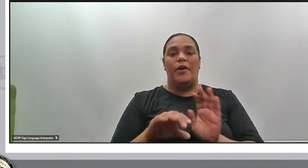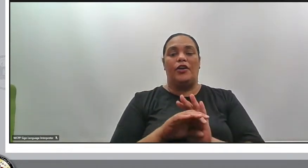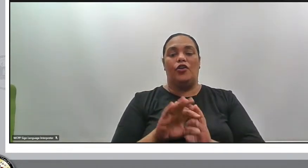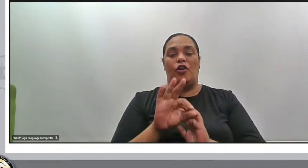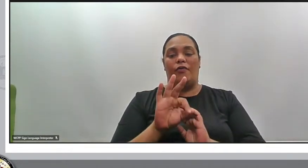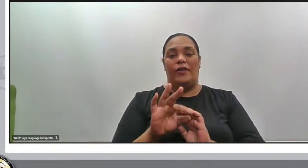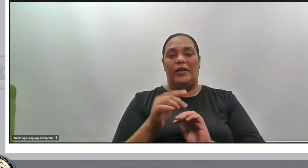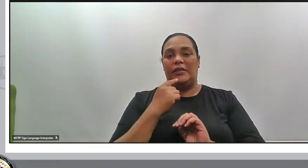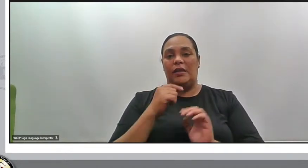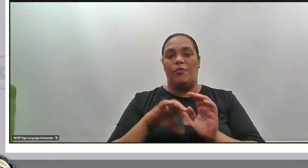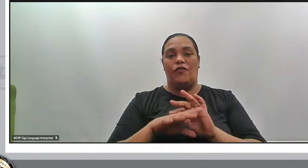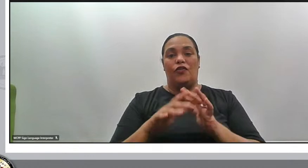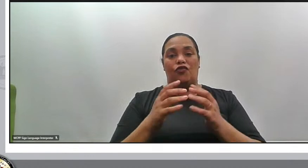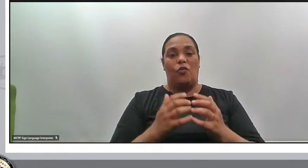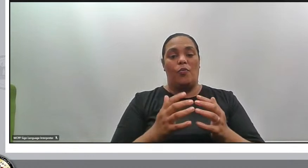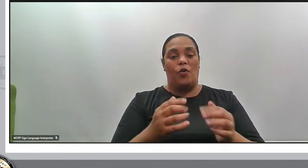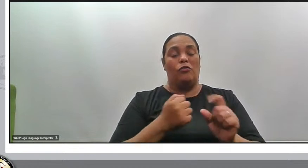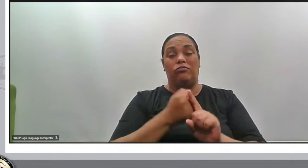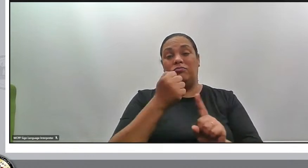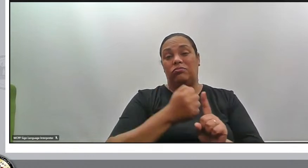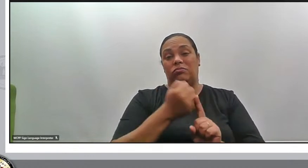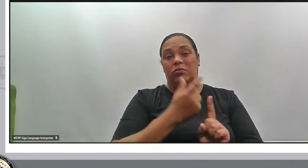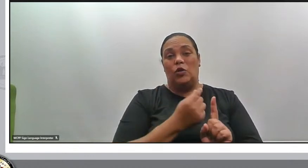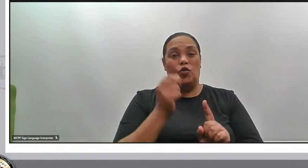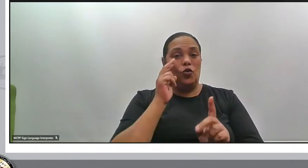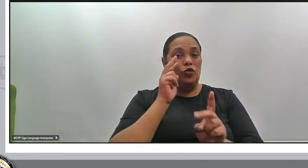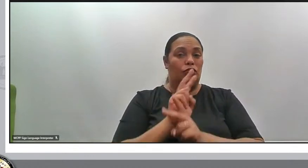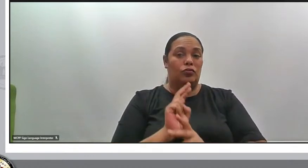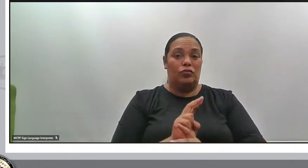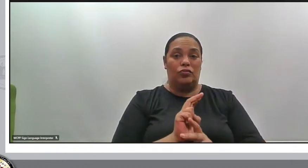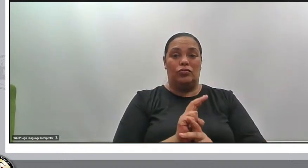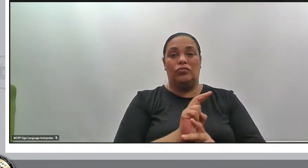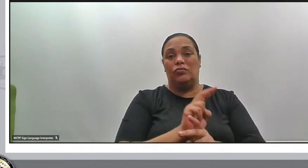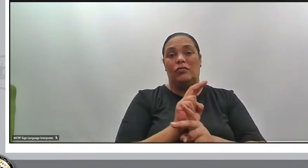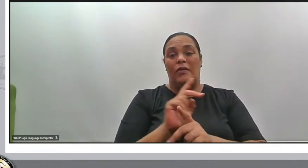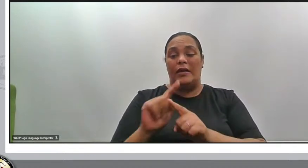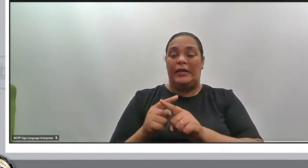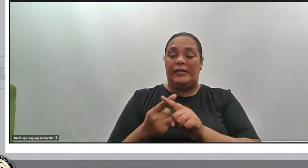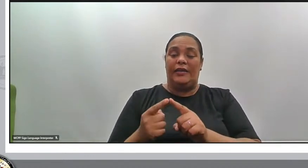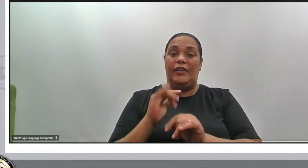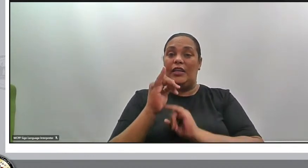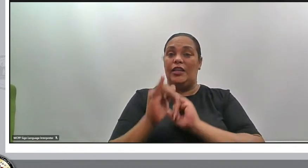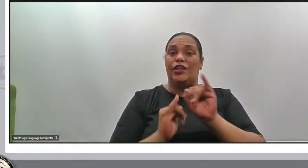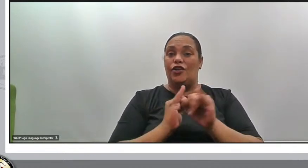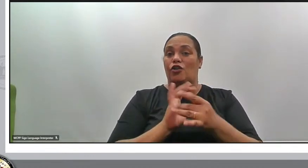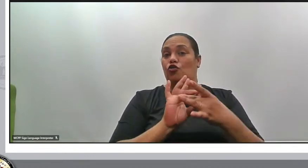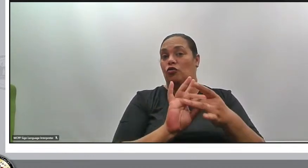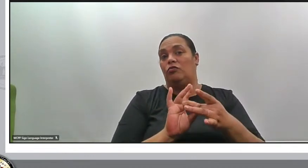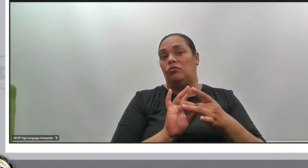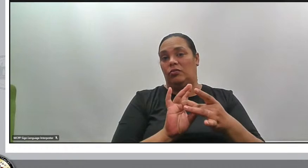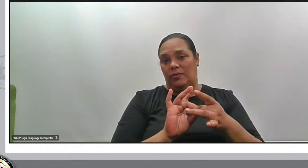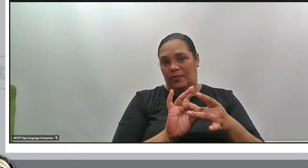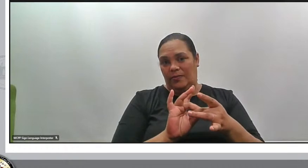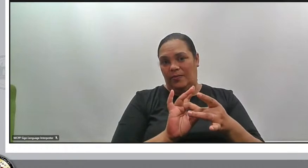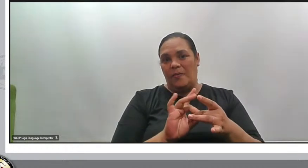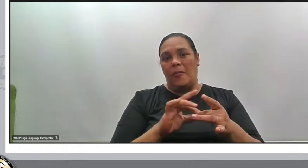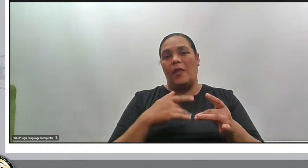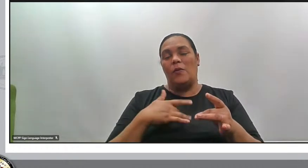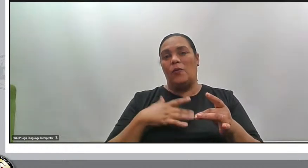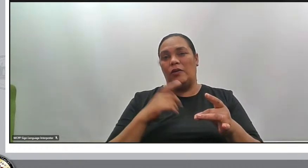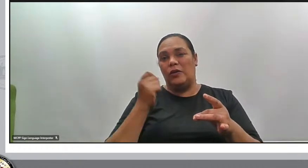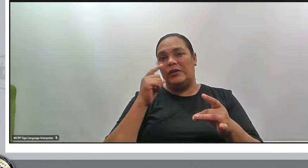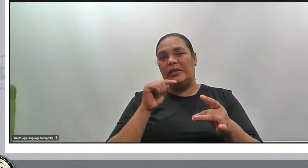it says the provincial parliament strives to conduct oversight over executive international relations. I'd like to understand